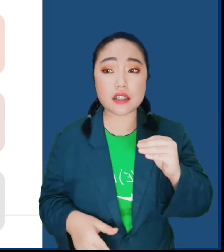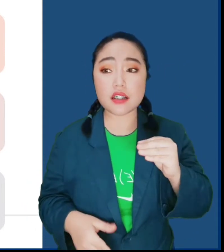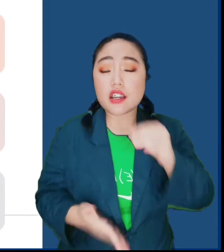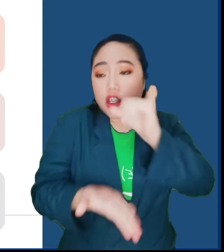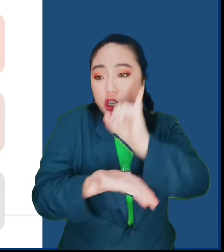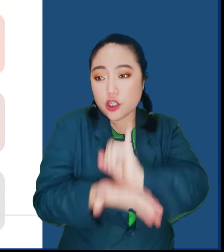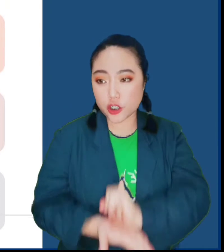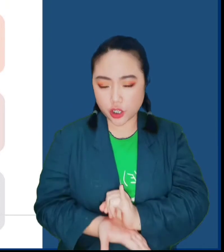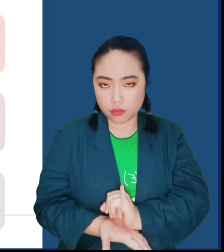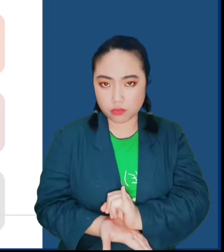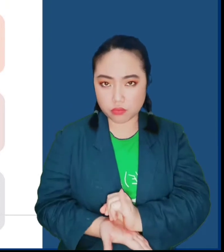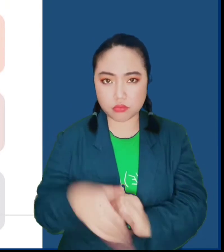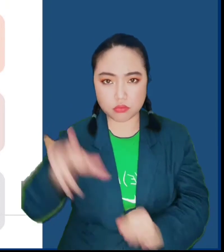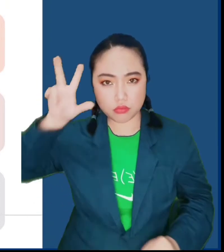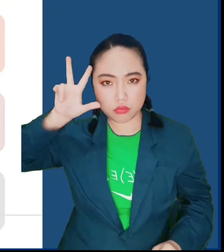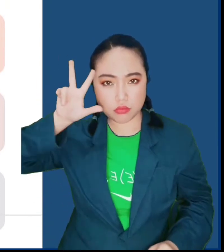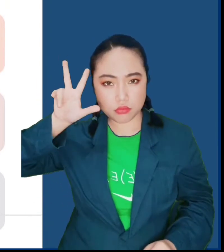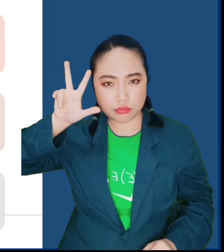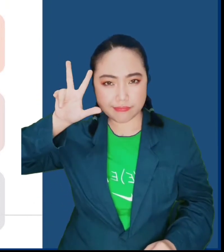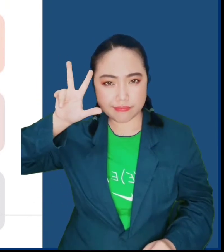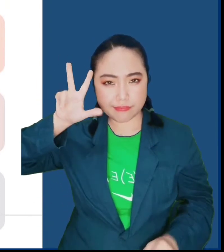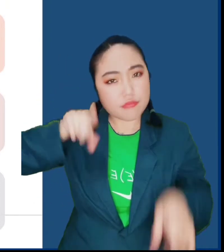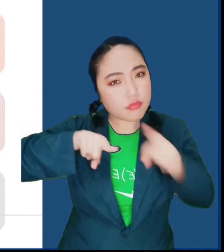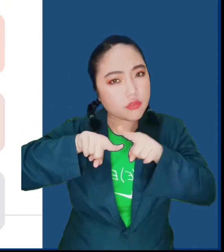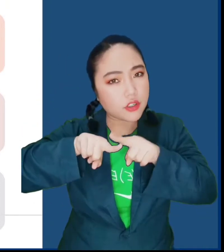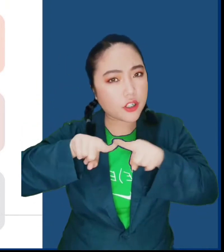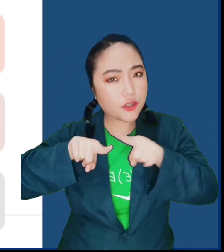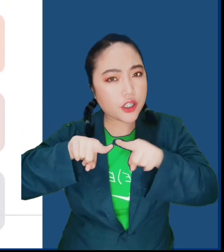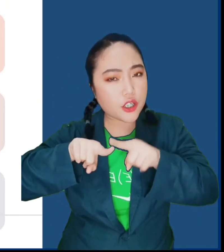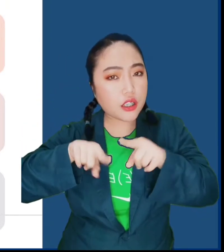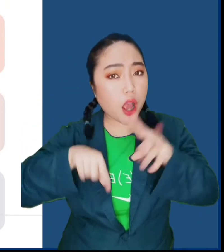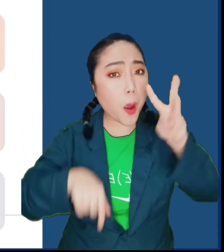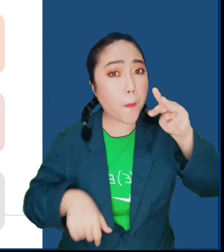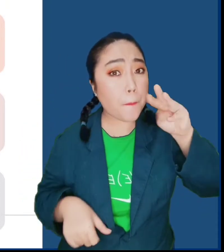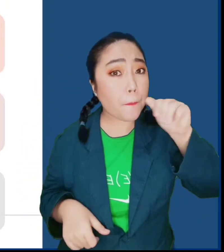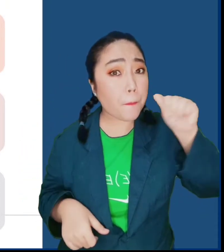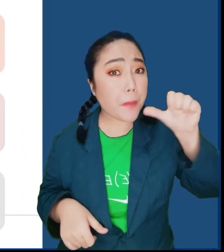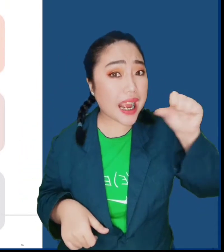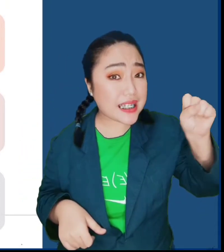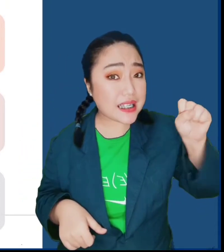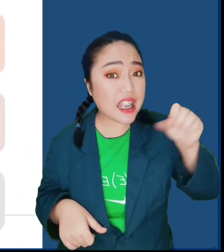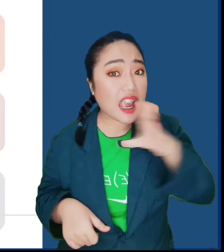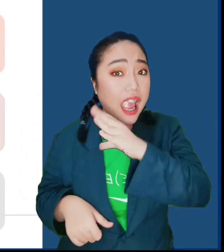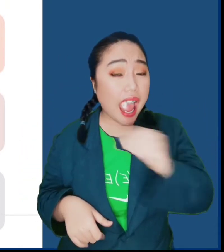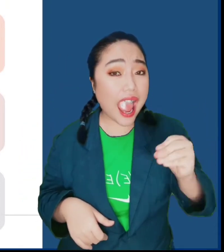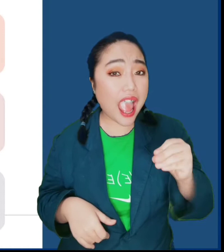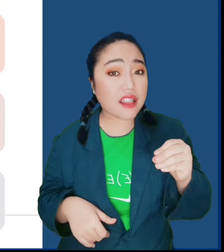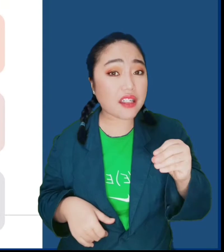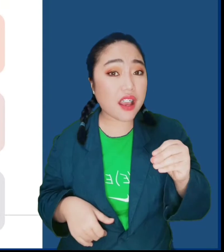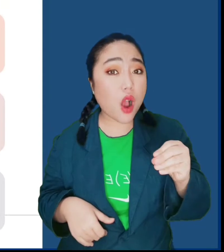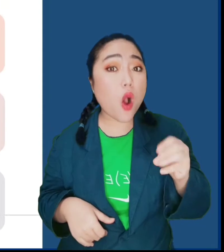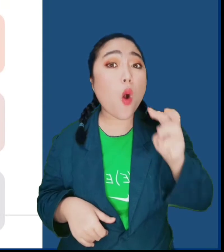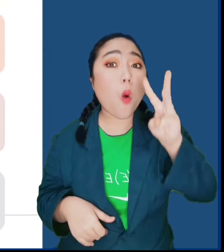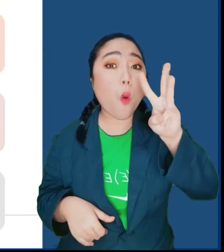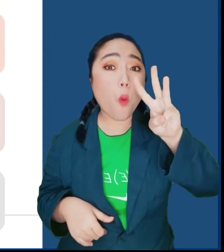inertia. Third is for you to differentiate mass and